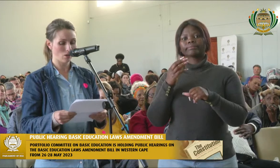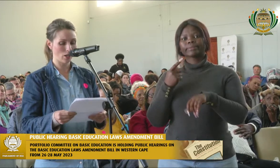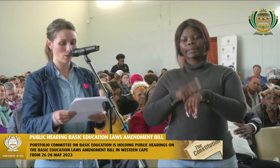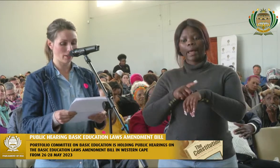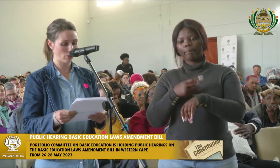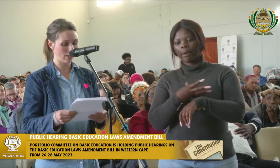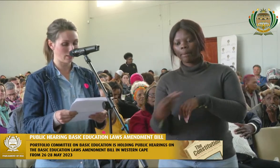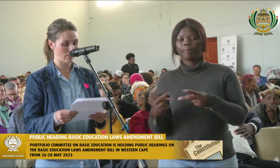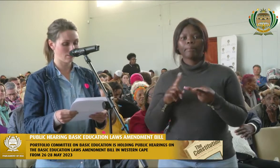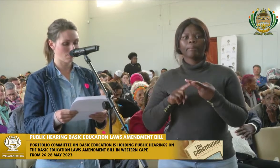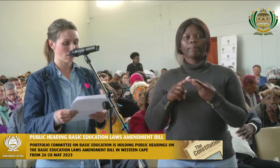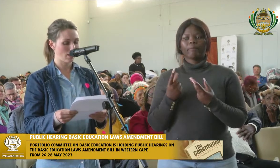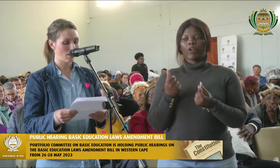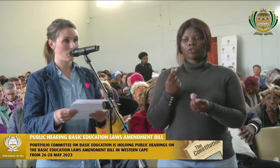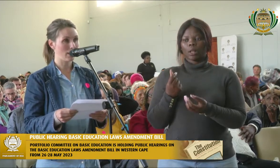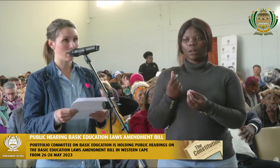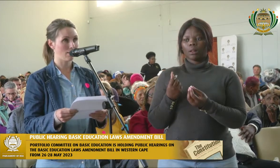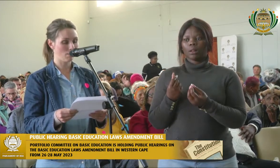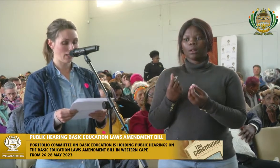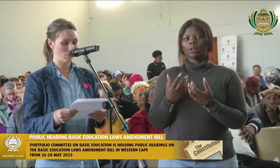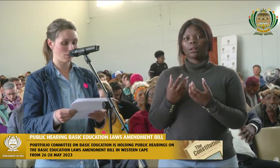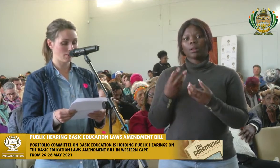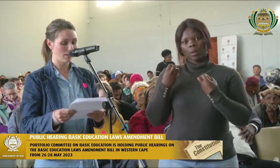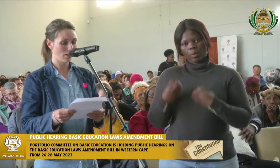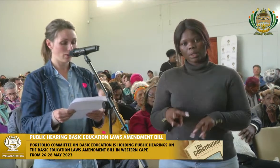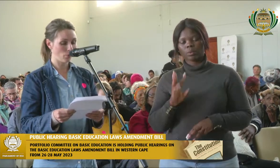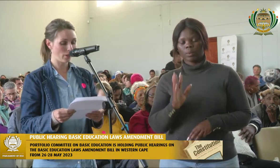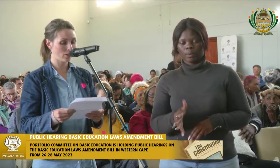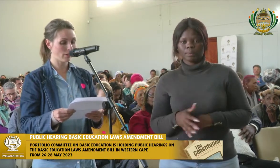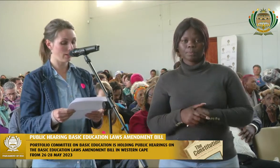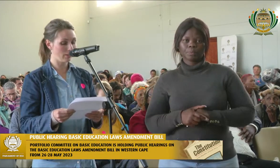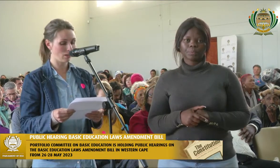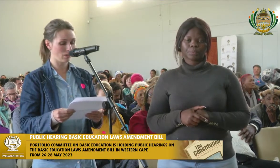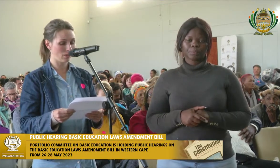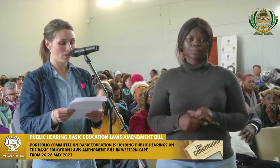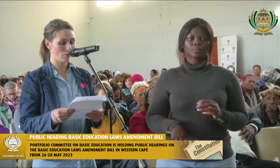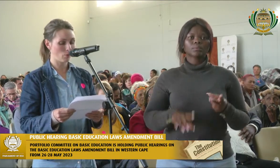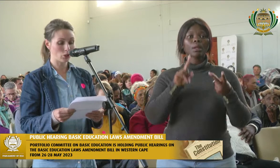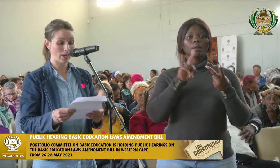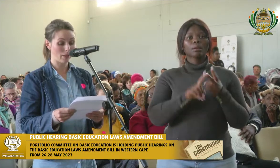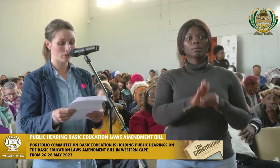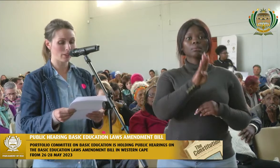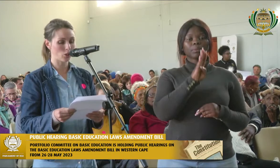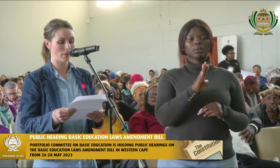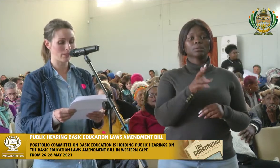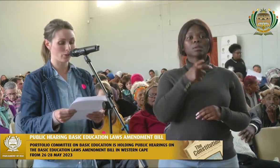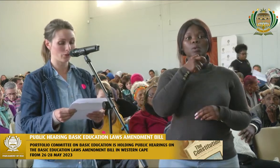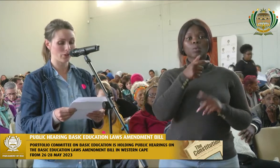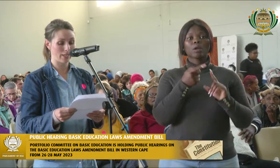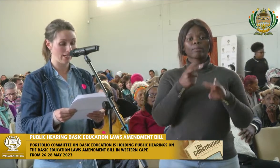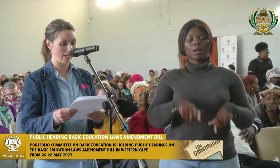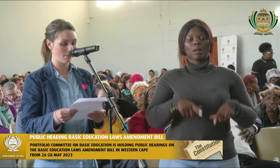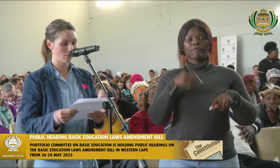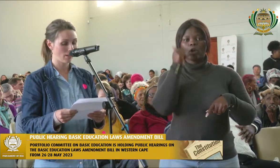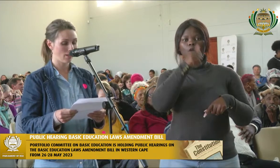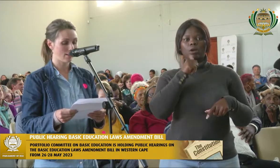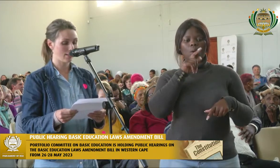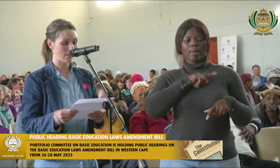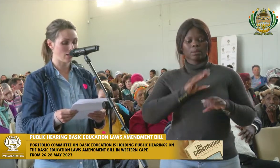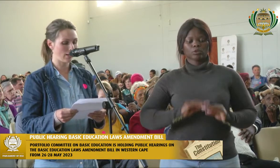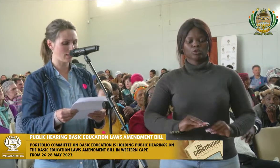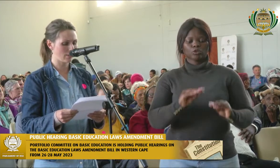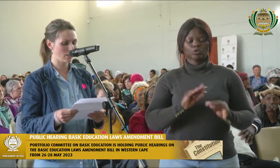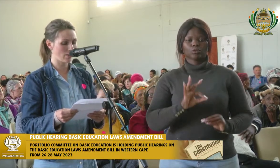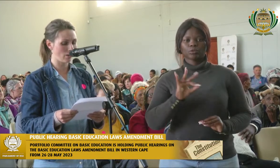constraint on home educators. B, the Bible, the word of the living God from which I will teach my children daily.